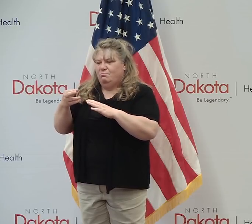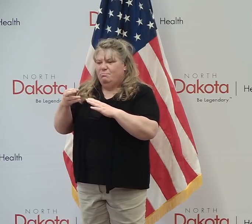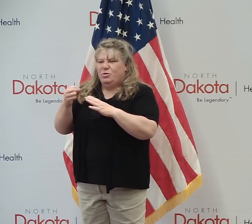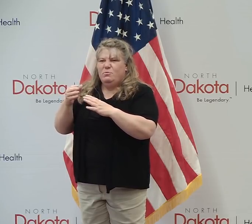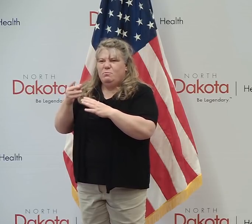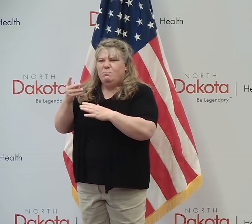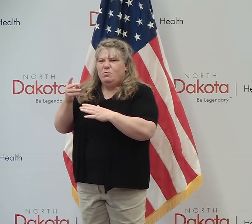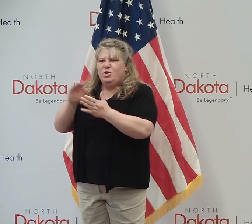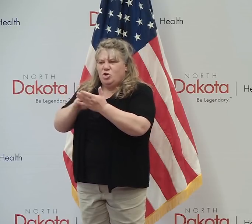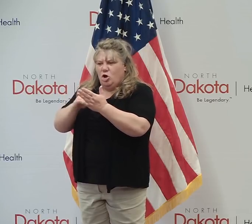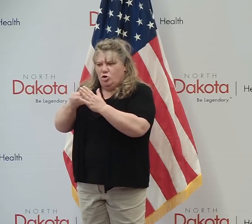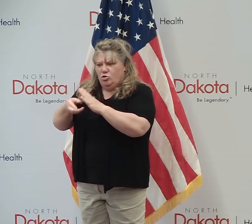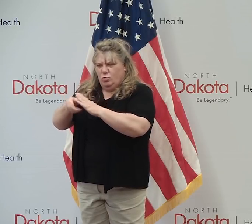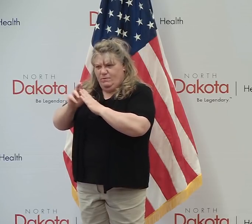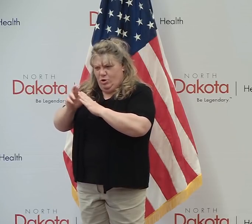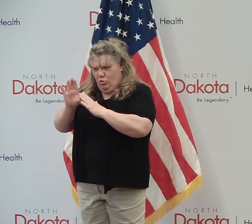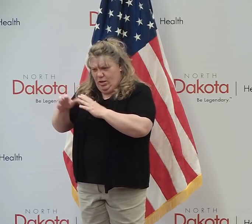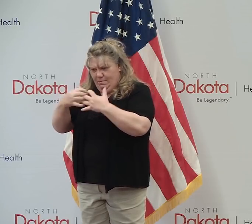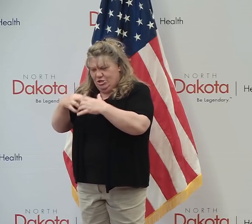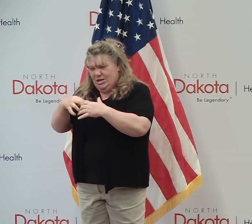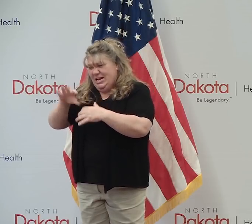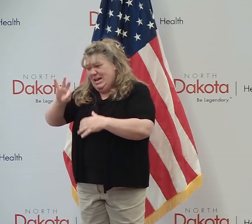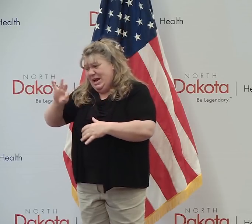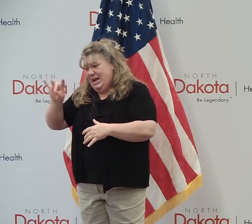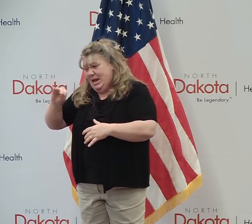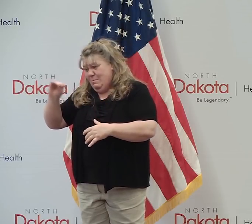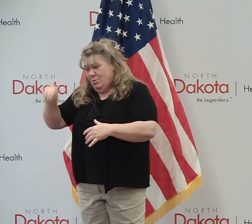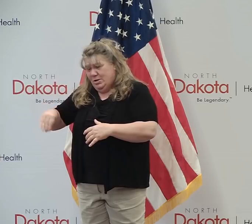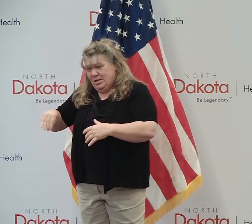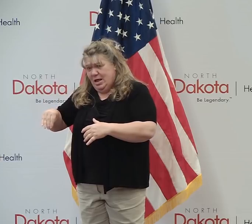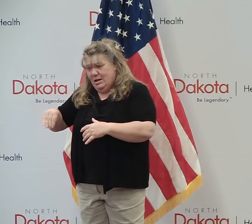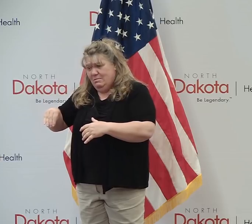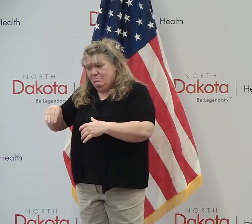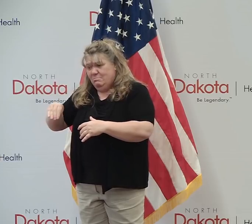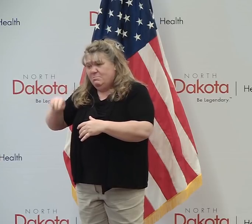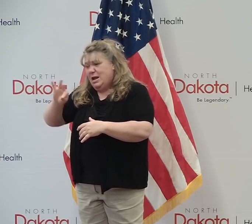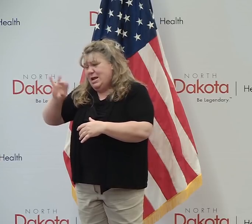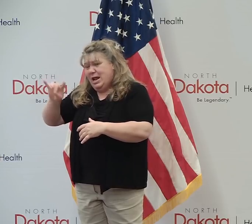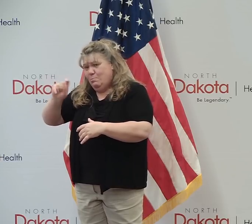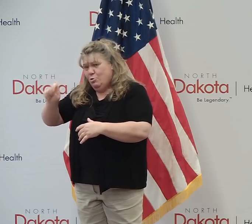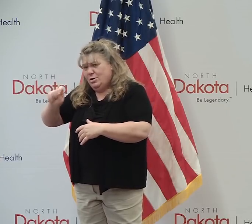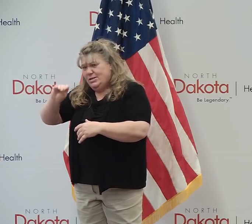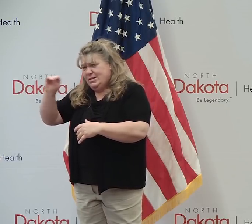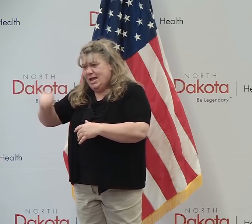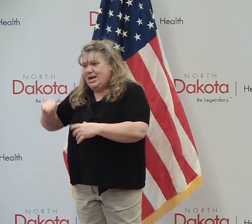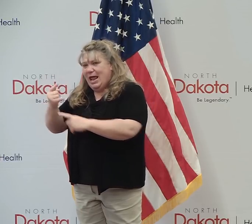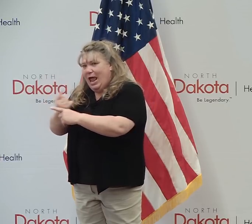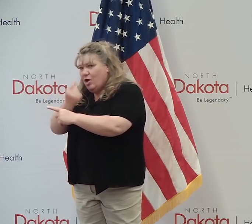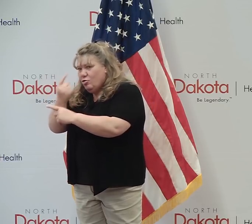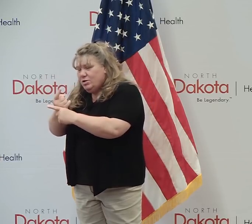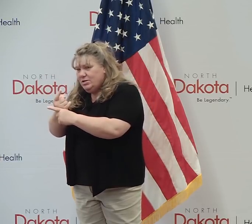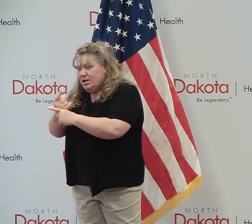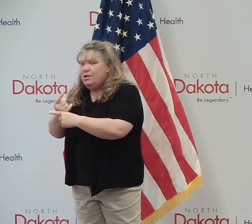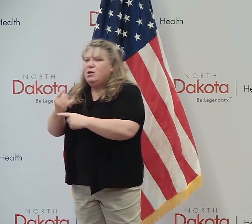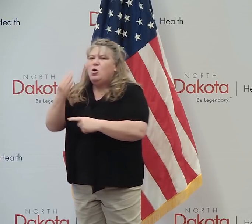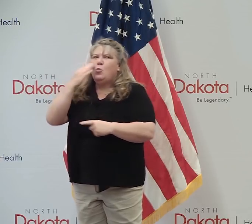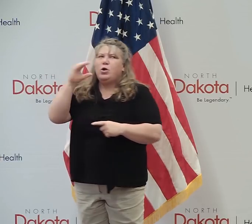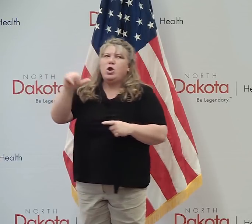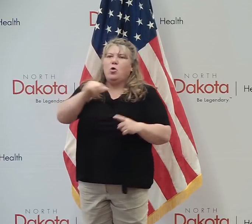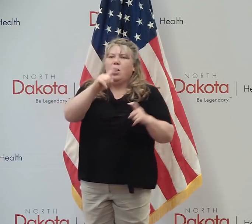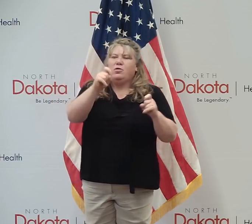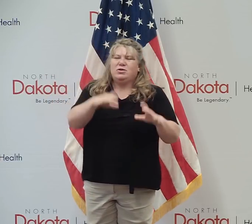that test is 98% plus positive, or accurate, 98% accuracy. We know that there are other tests